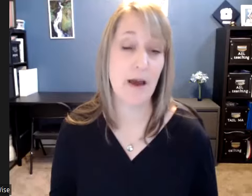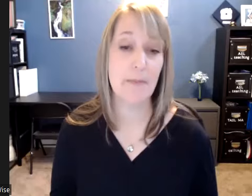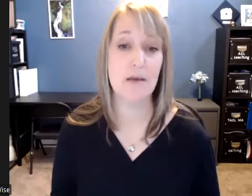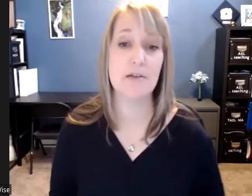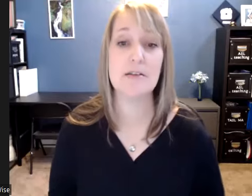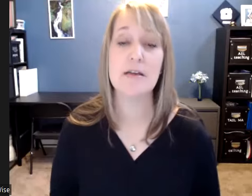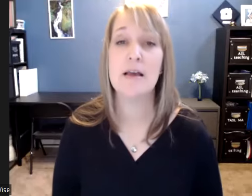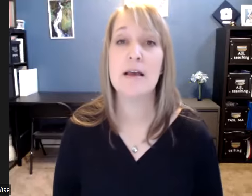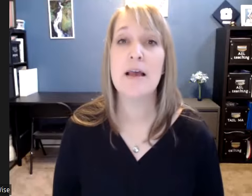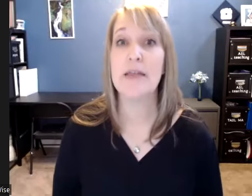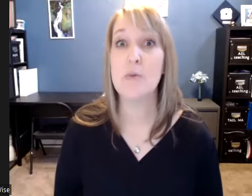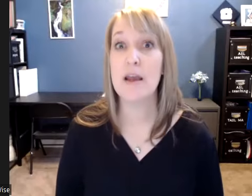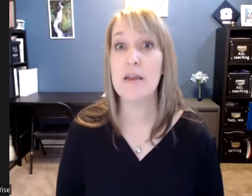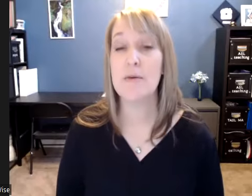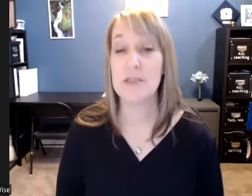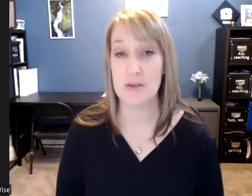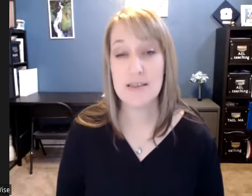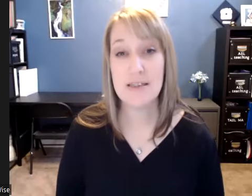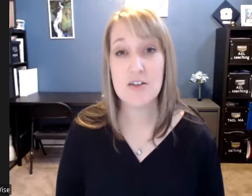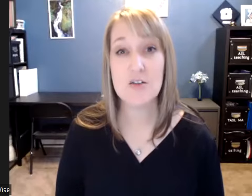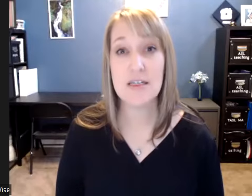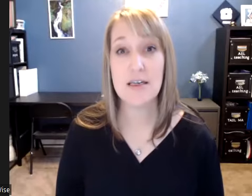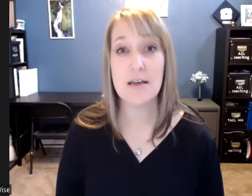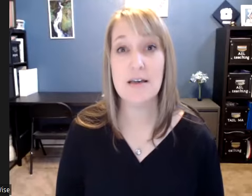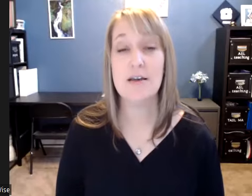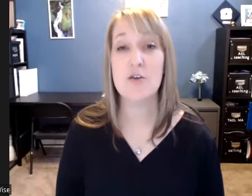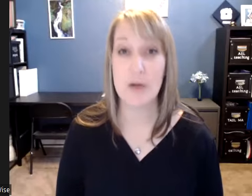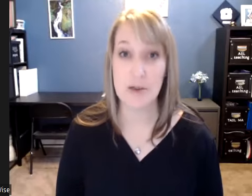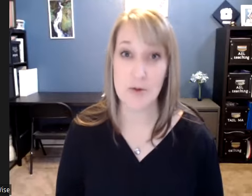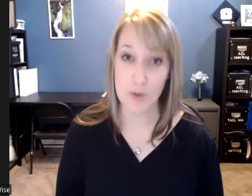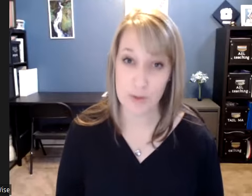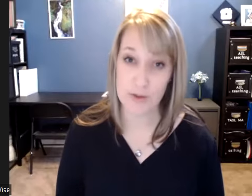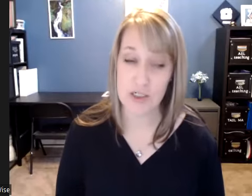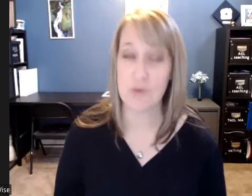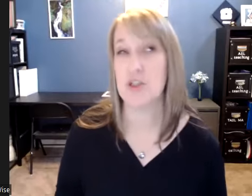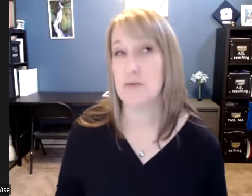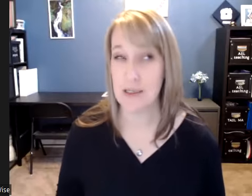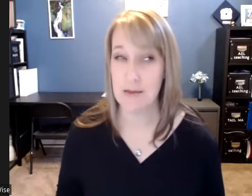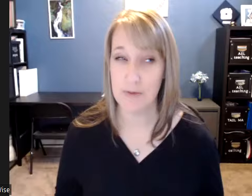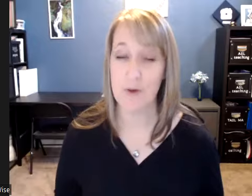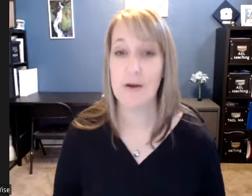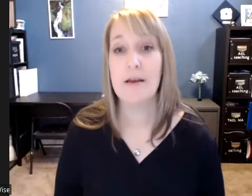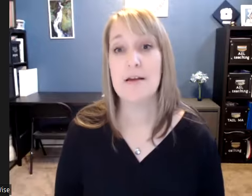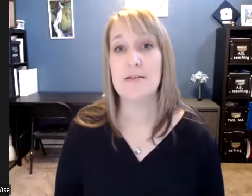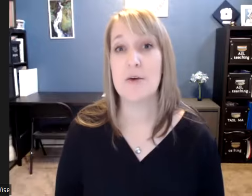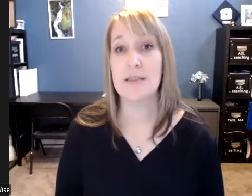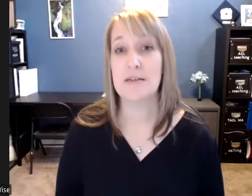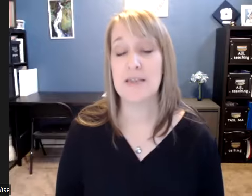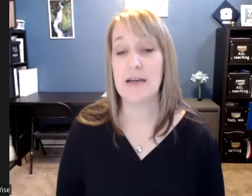upcoming years. And the way that we do this is using numerical incorporation, which you've seen before. So instead of signing,